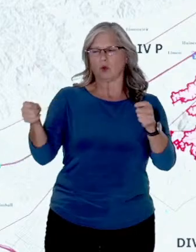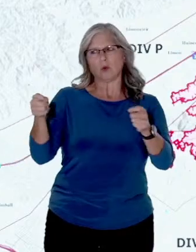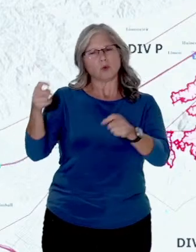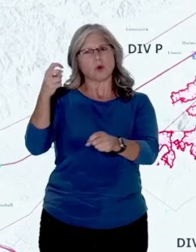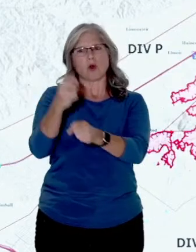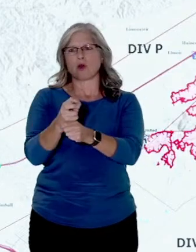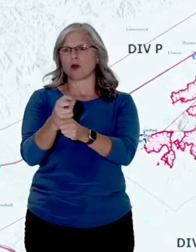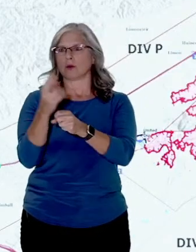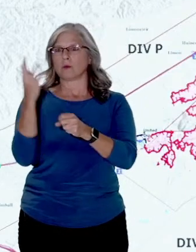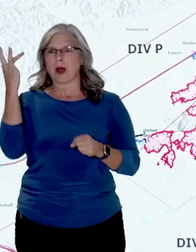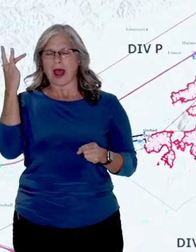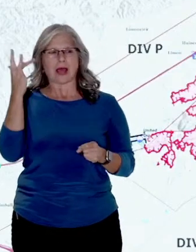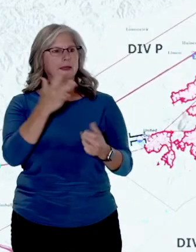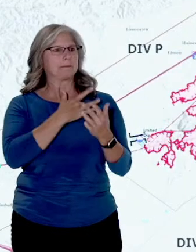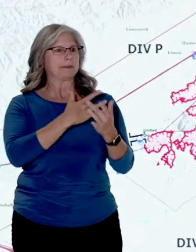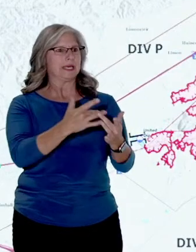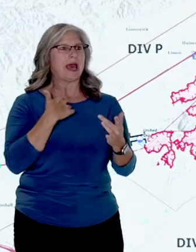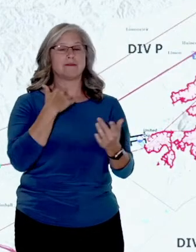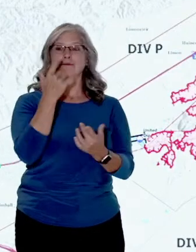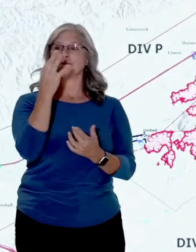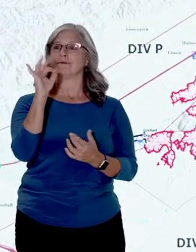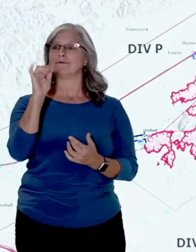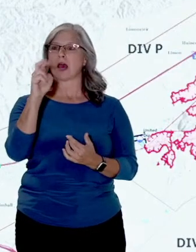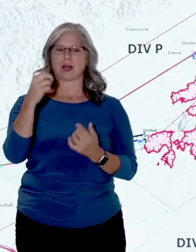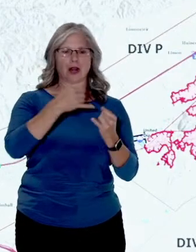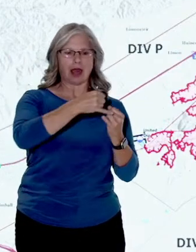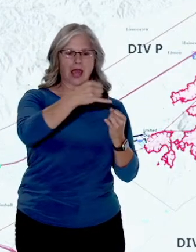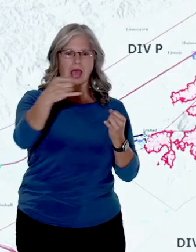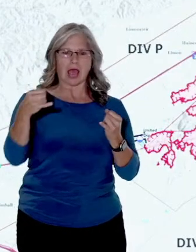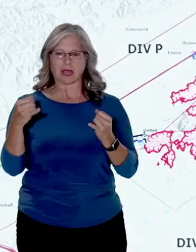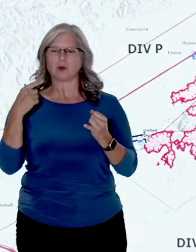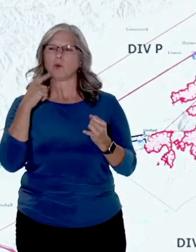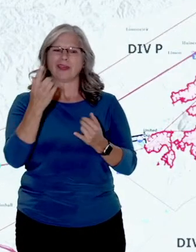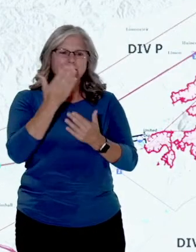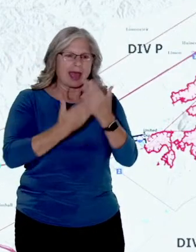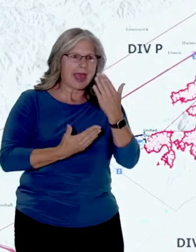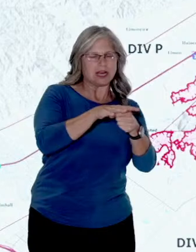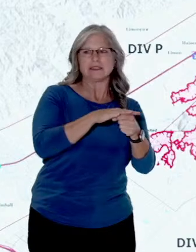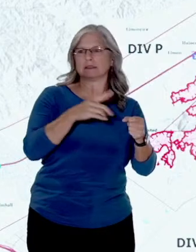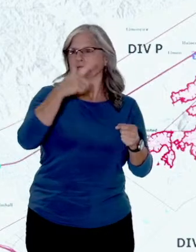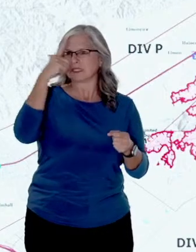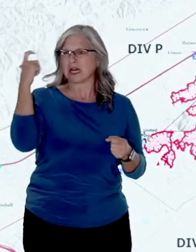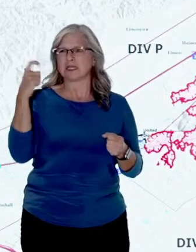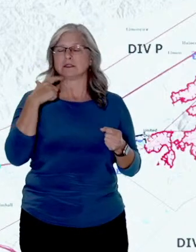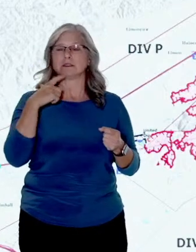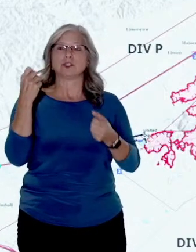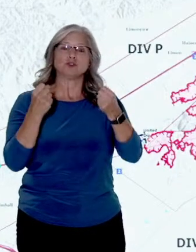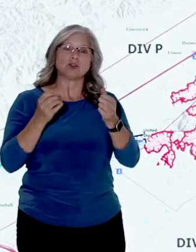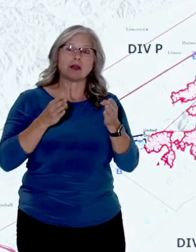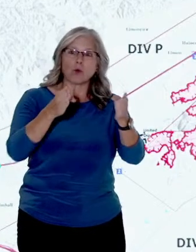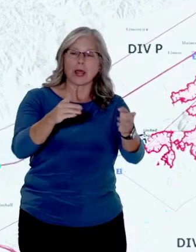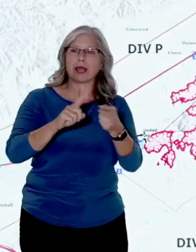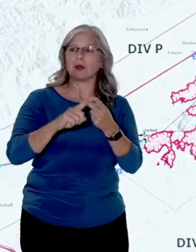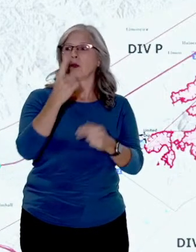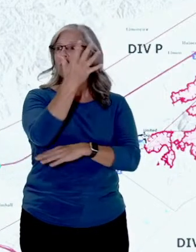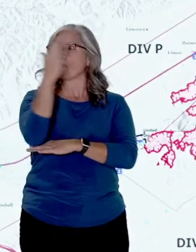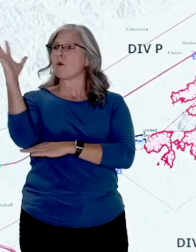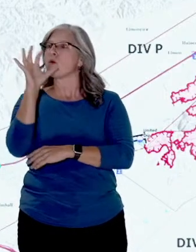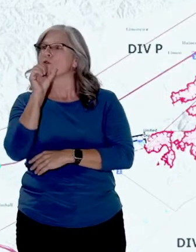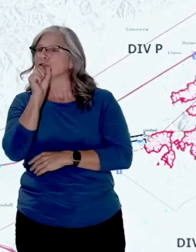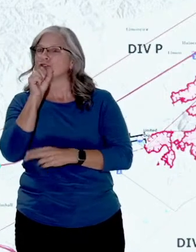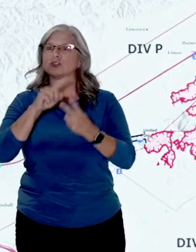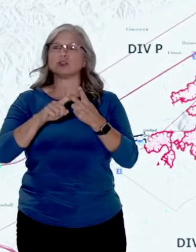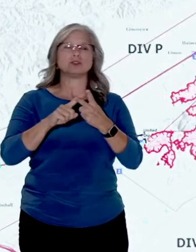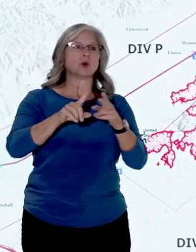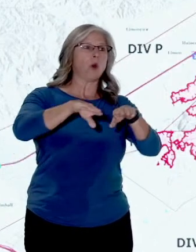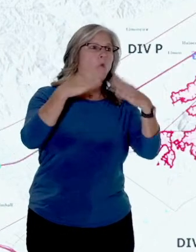because basically when you normally have a fire line kind of going direct with hand line tools and hoses, not driveways, orchards, open brush fields,